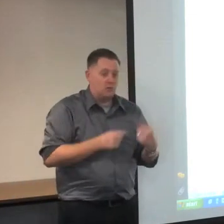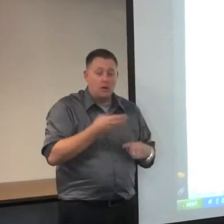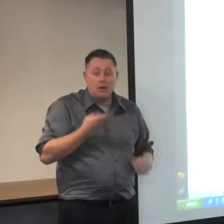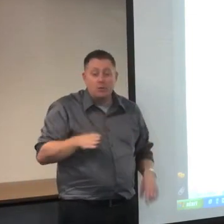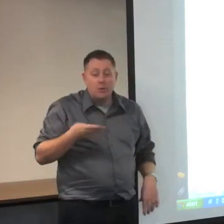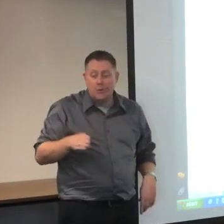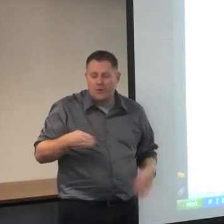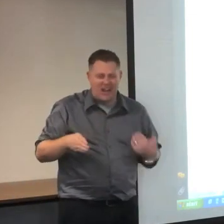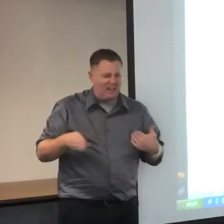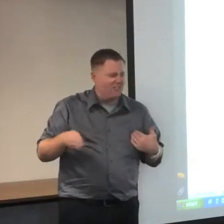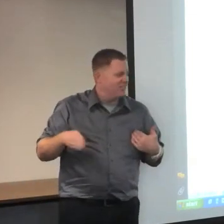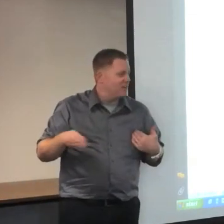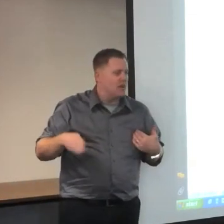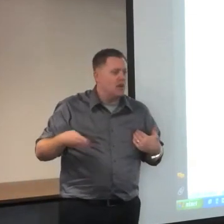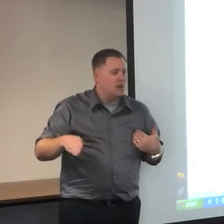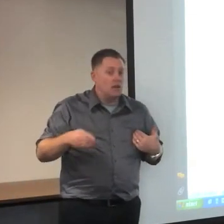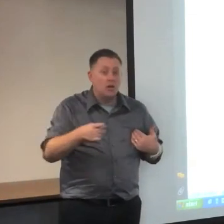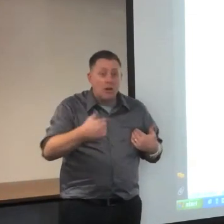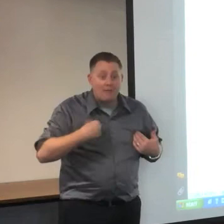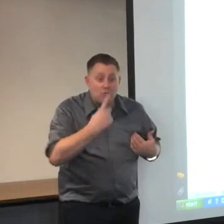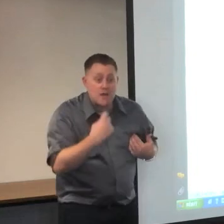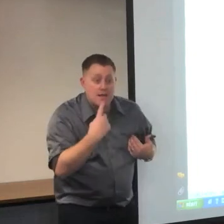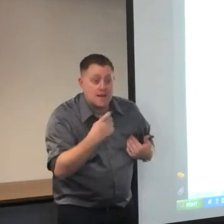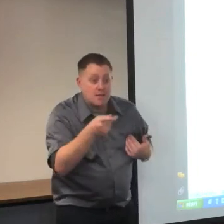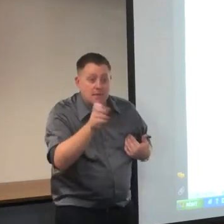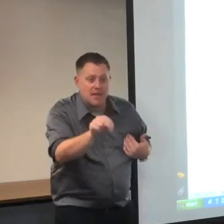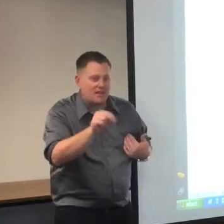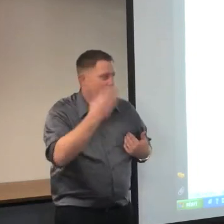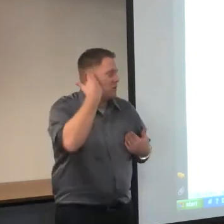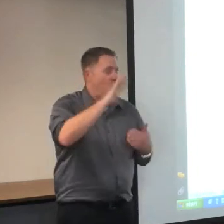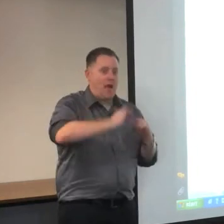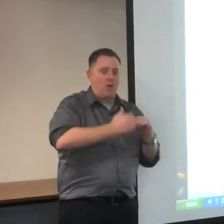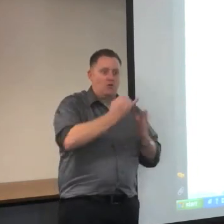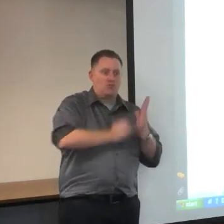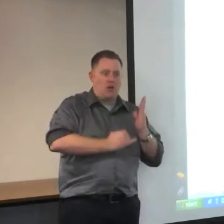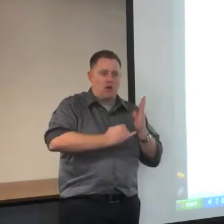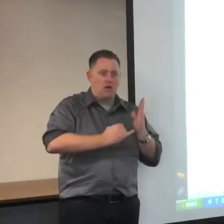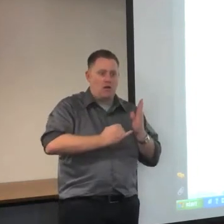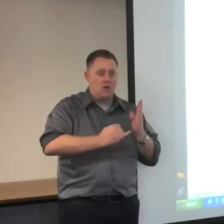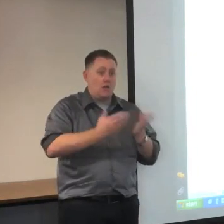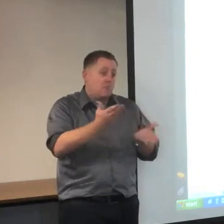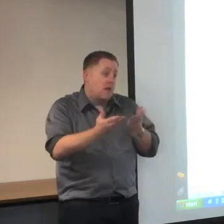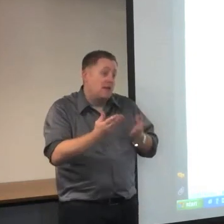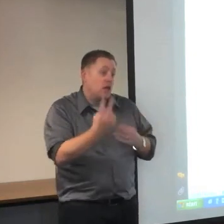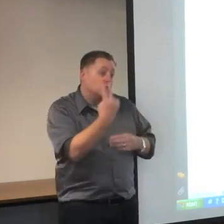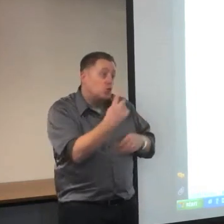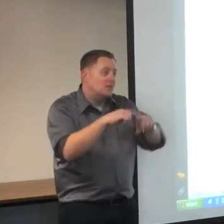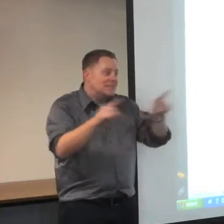blue ink pen, but somebody else has a red pen that doesn't know how to draw this, I